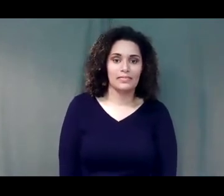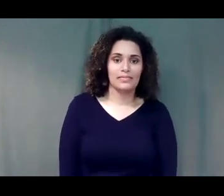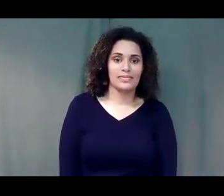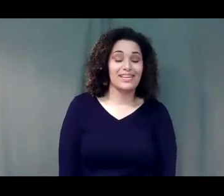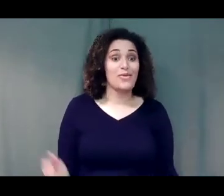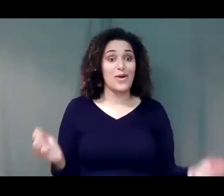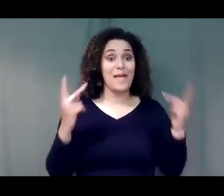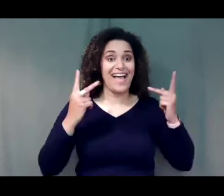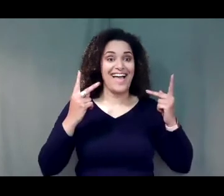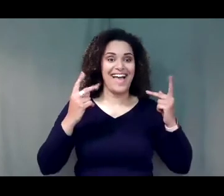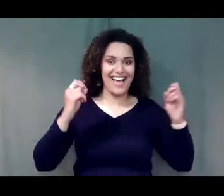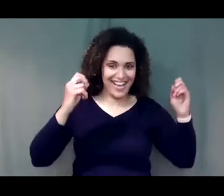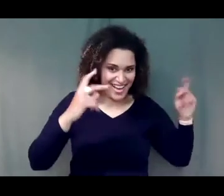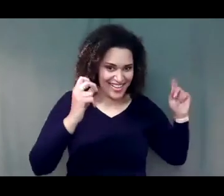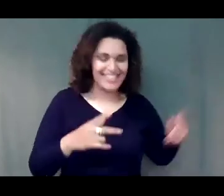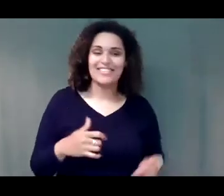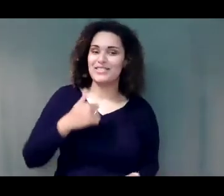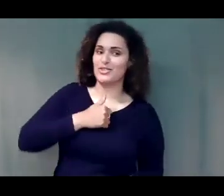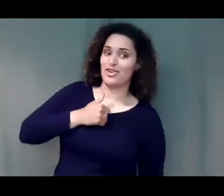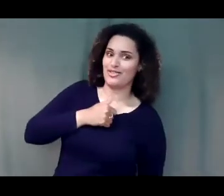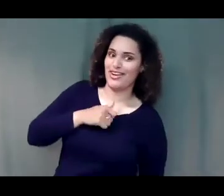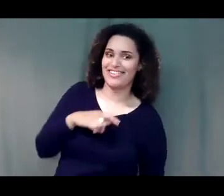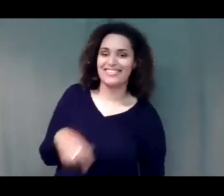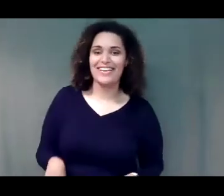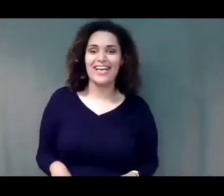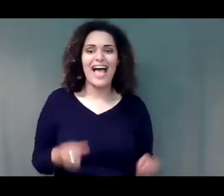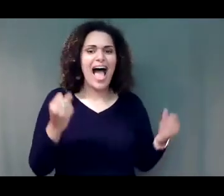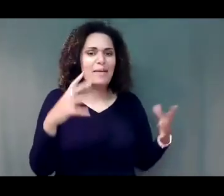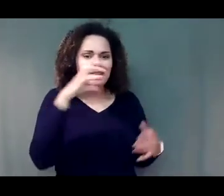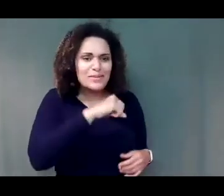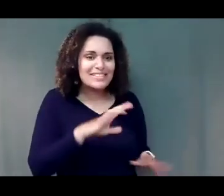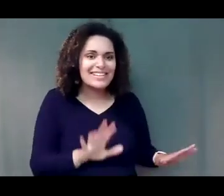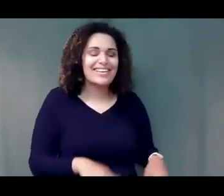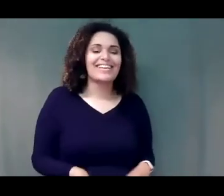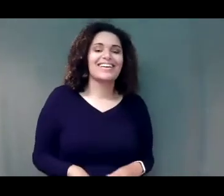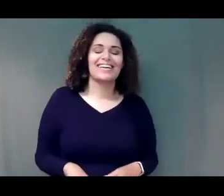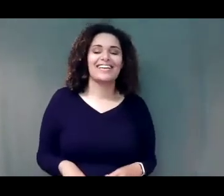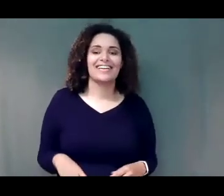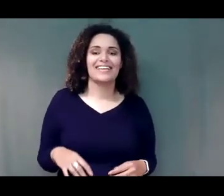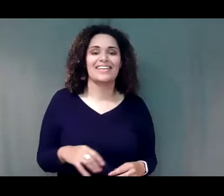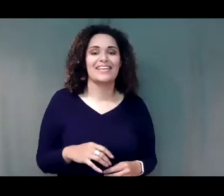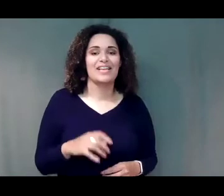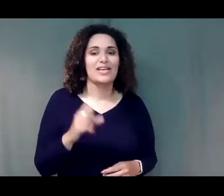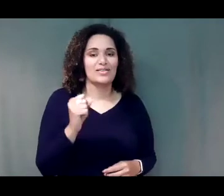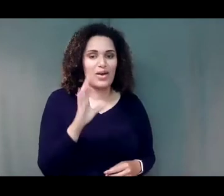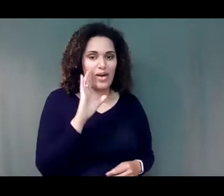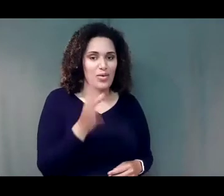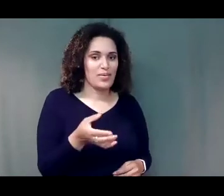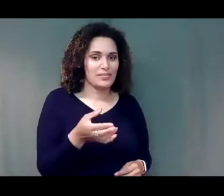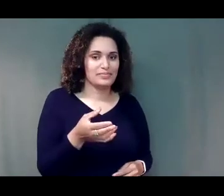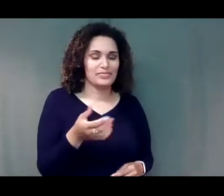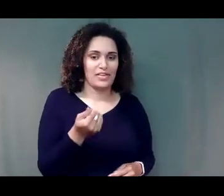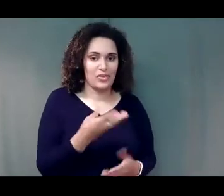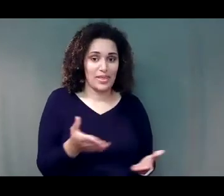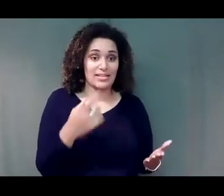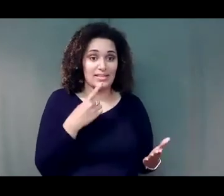We're back. All right. So sorry, guys. Okay. How much did we miss? So let me just I'll go over the few things I said at